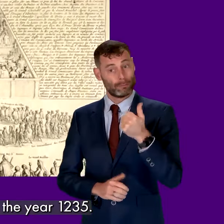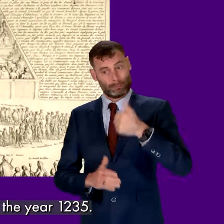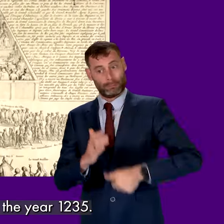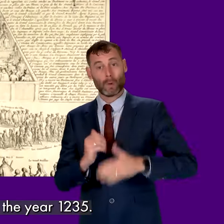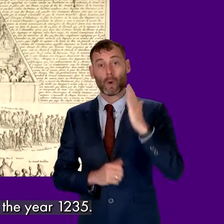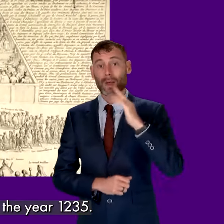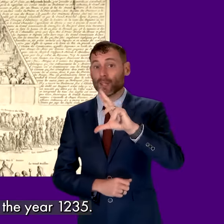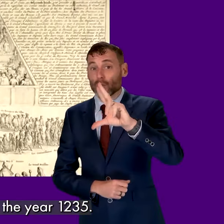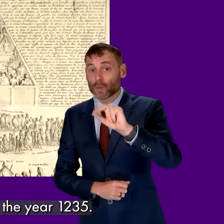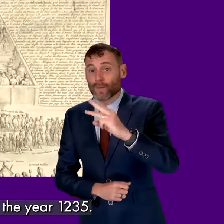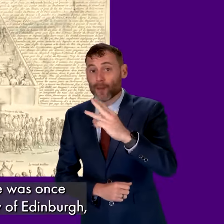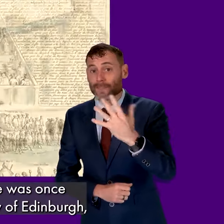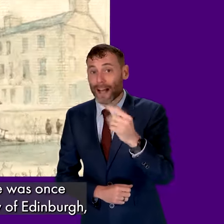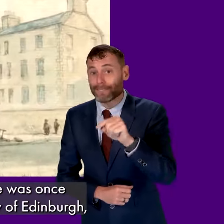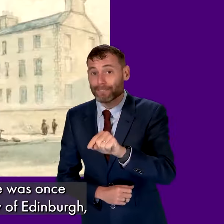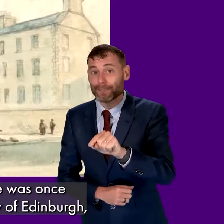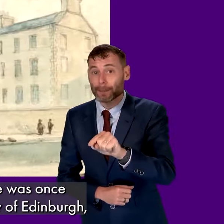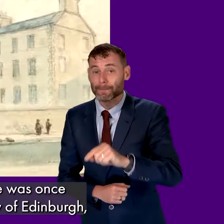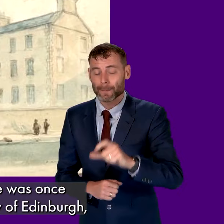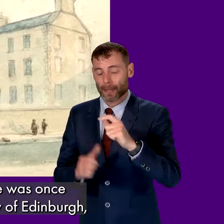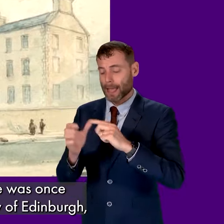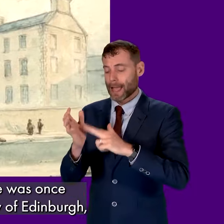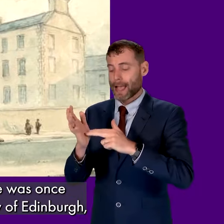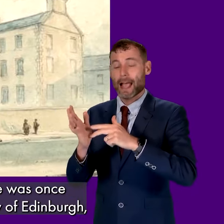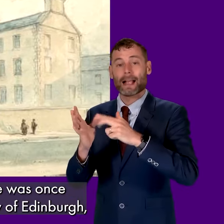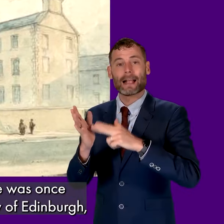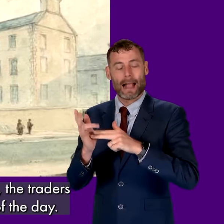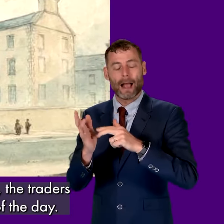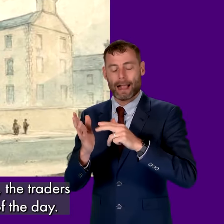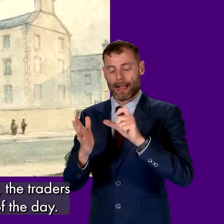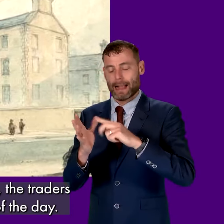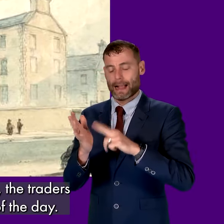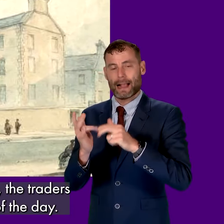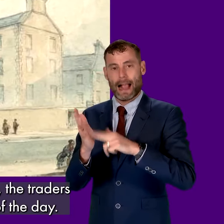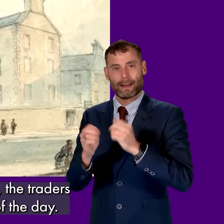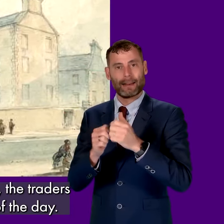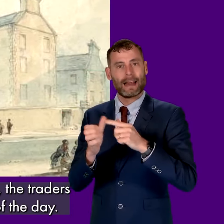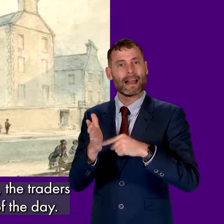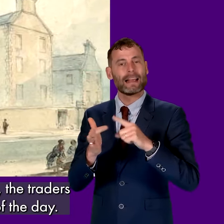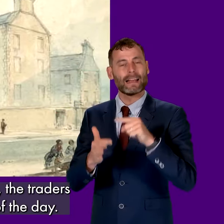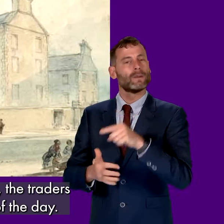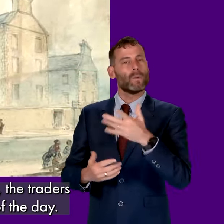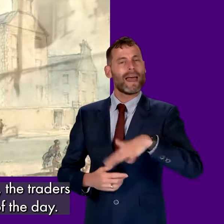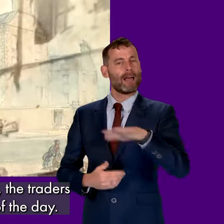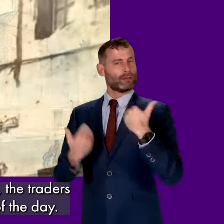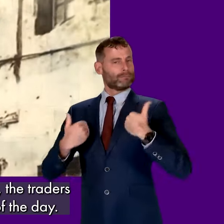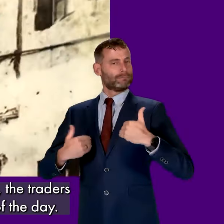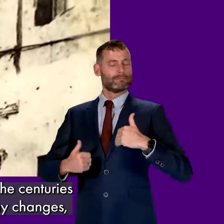1235. The Canongate was once home to the gentry of Edinburgh, the landowners, the traders and nobles of the